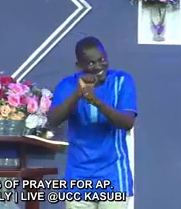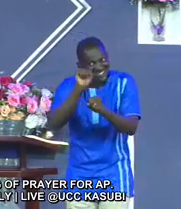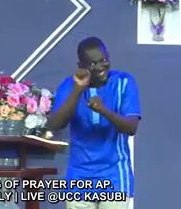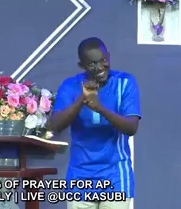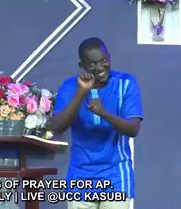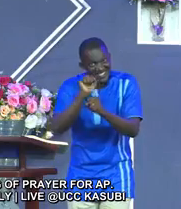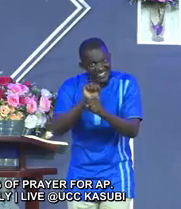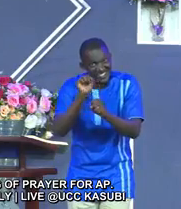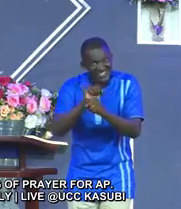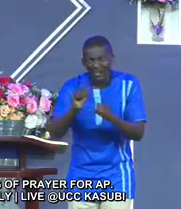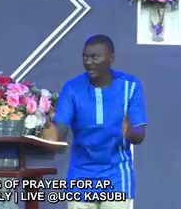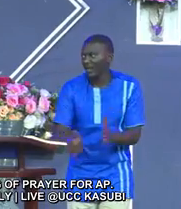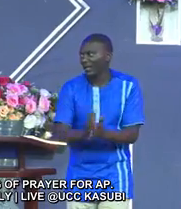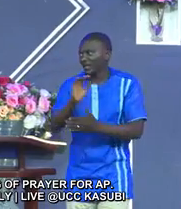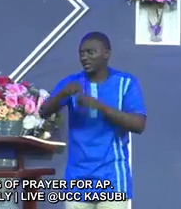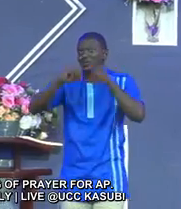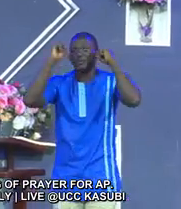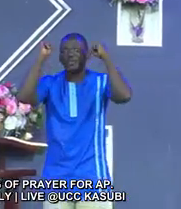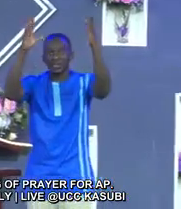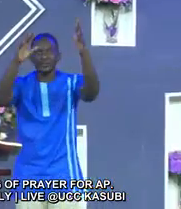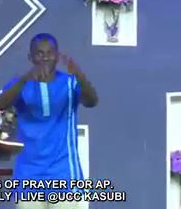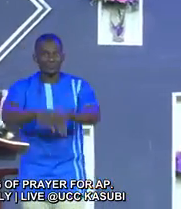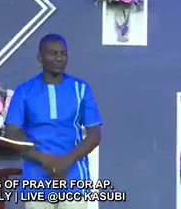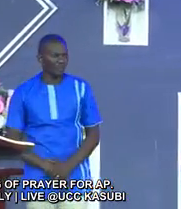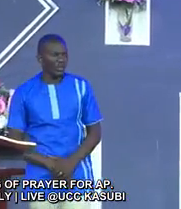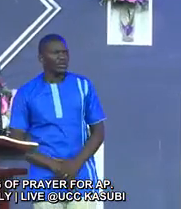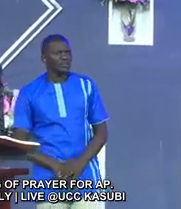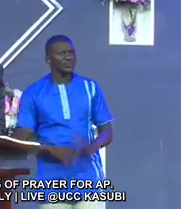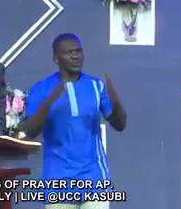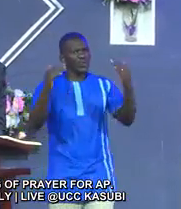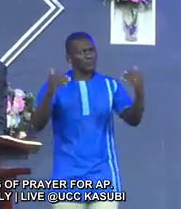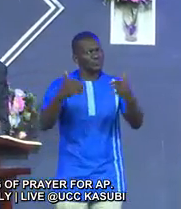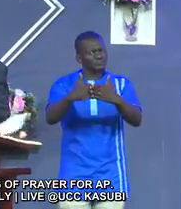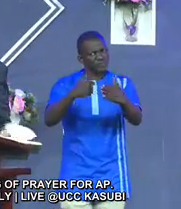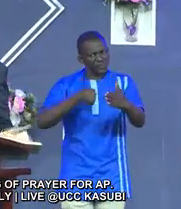work. Hallelujah. Amen.